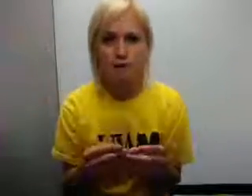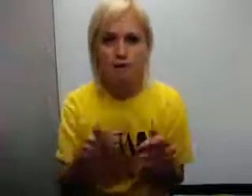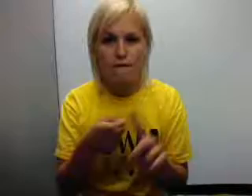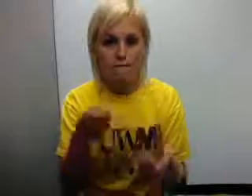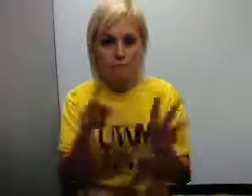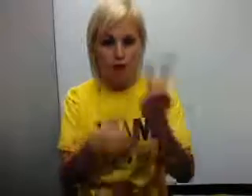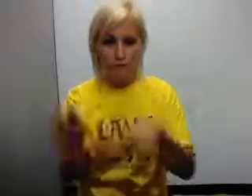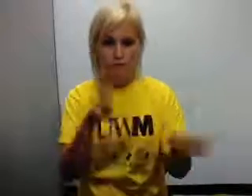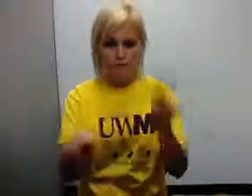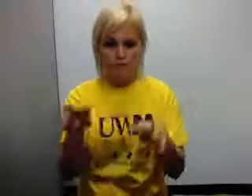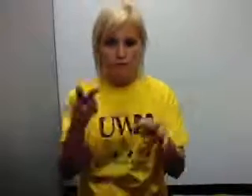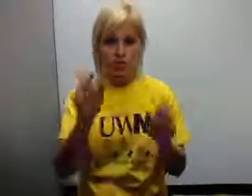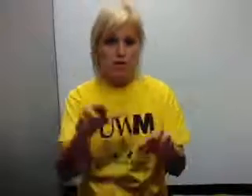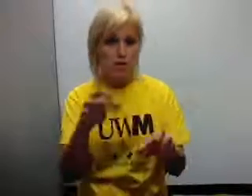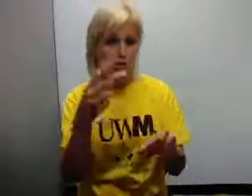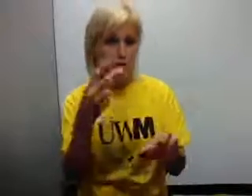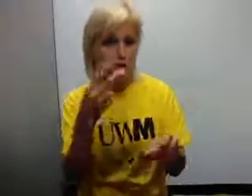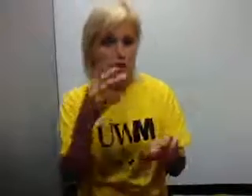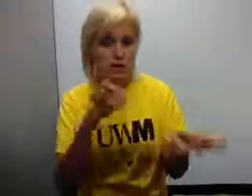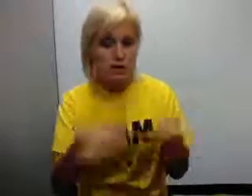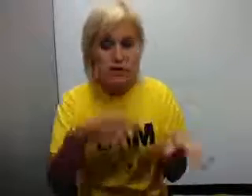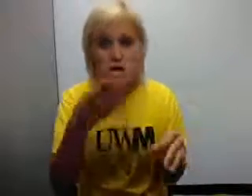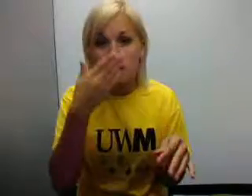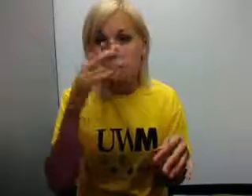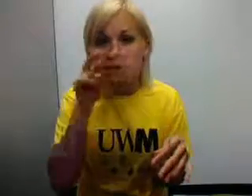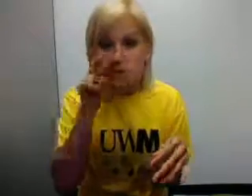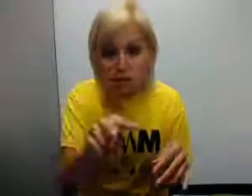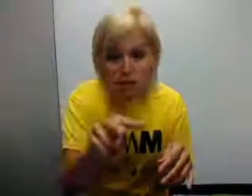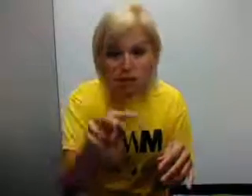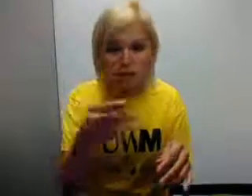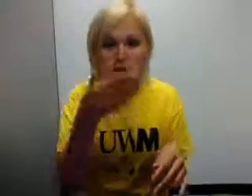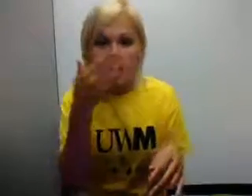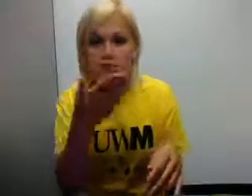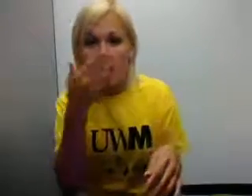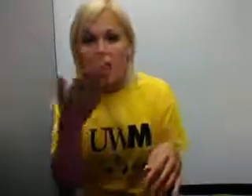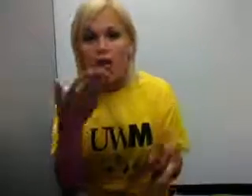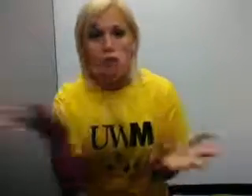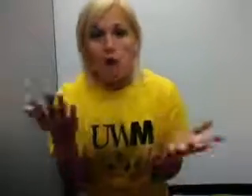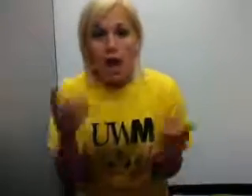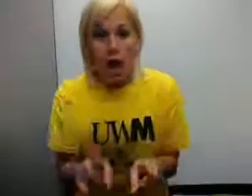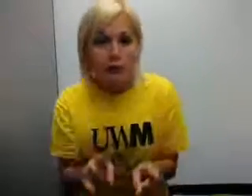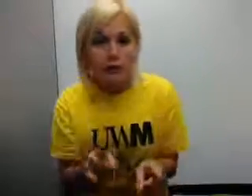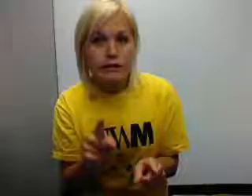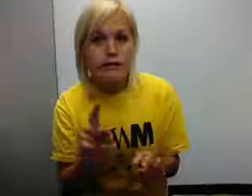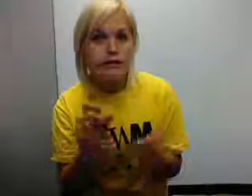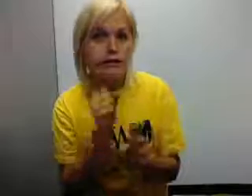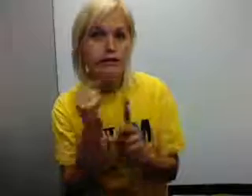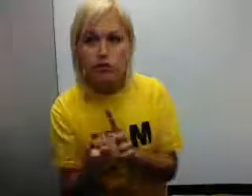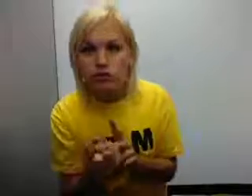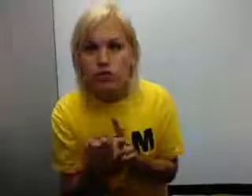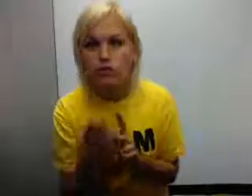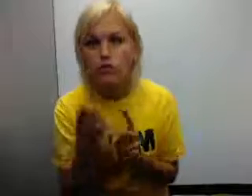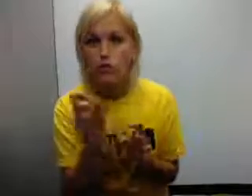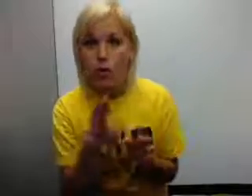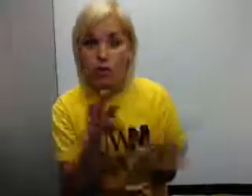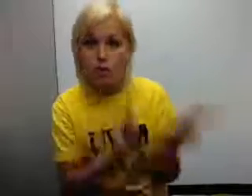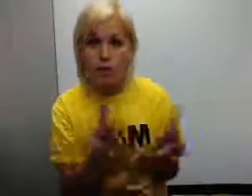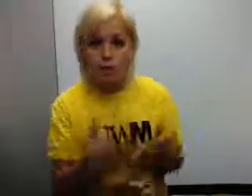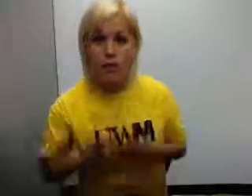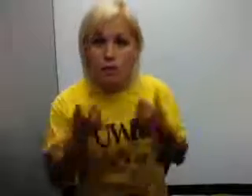center on sights, smells, incidents, or people. Whatever they are, you can use them to engage